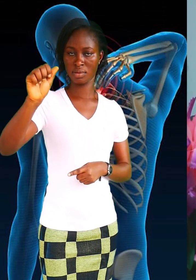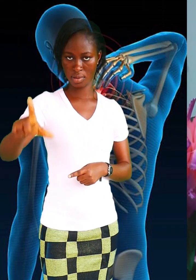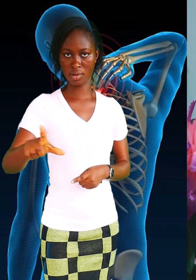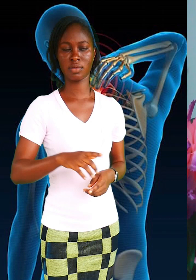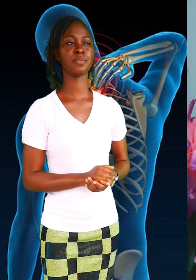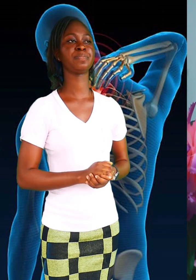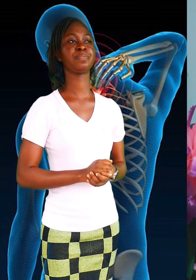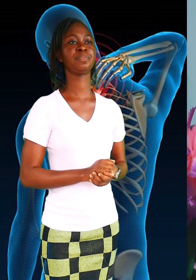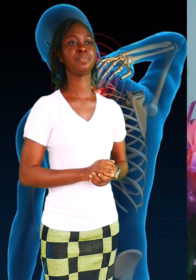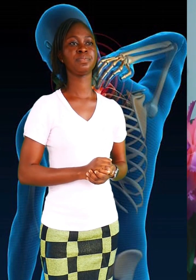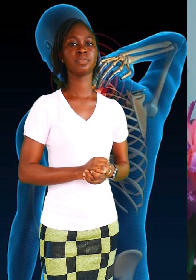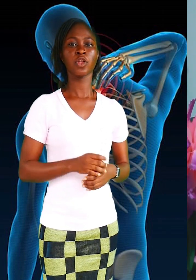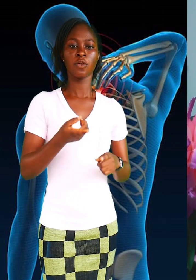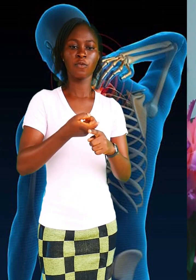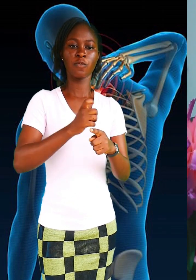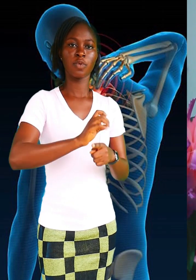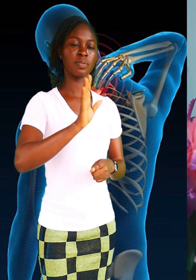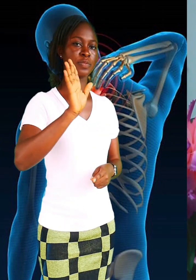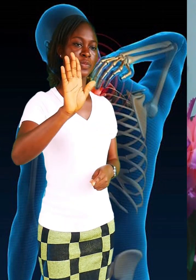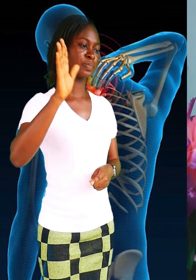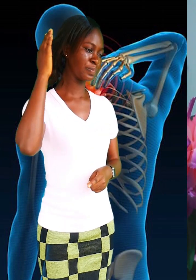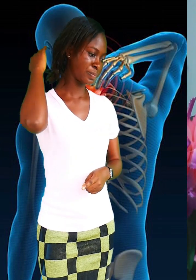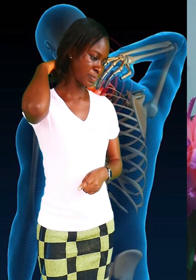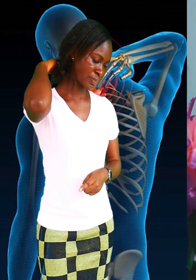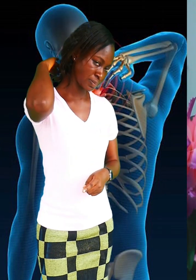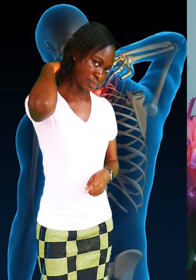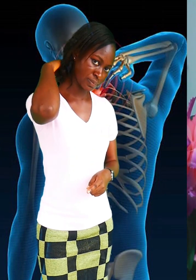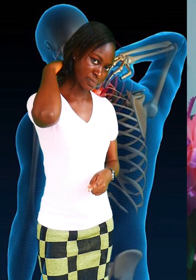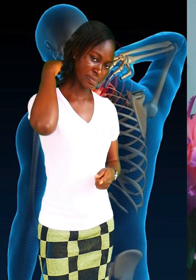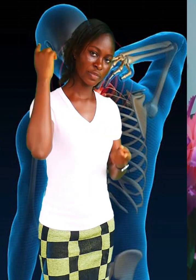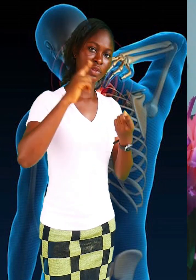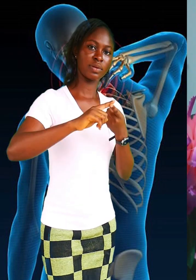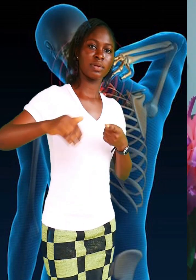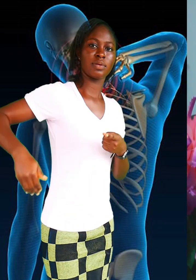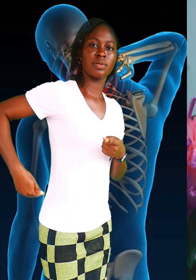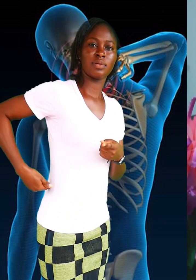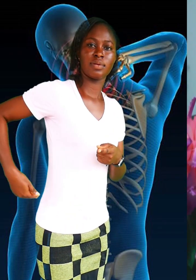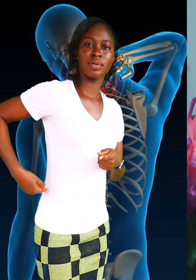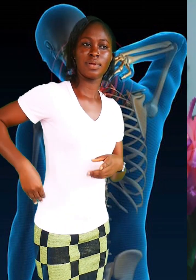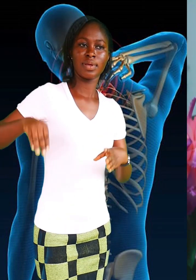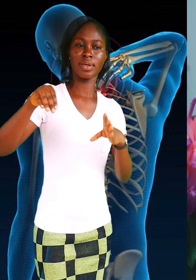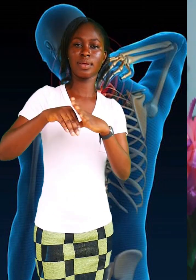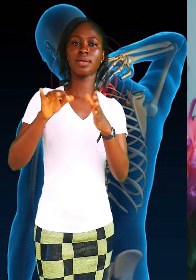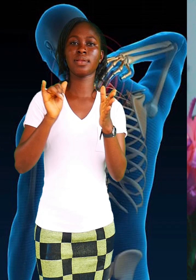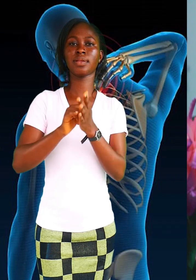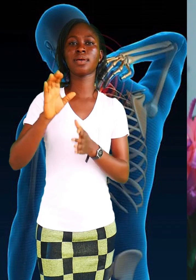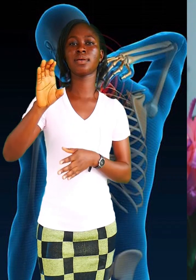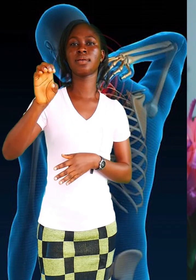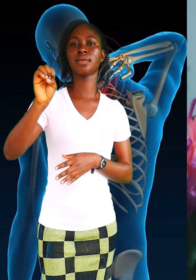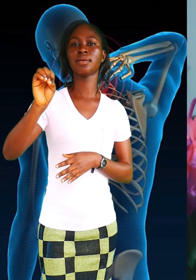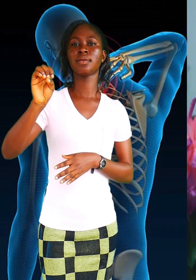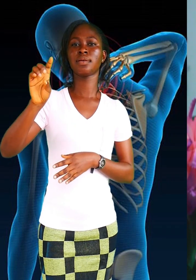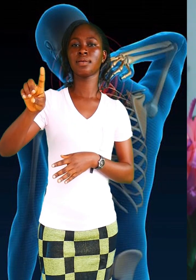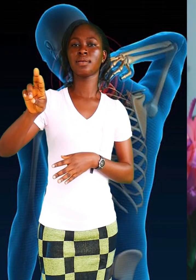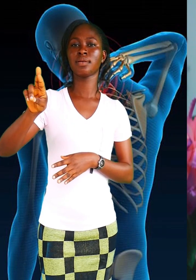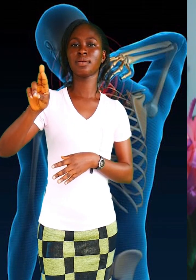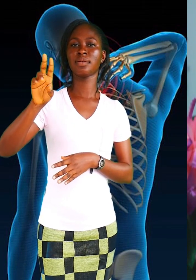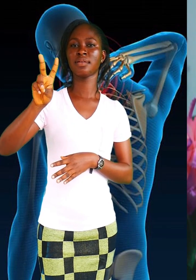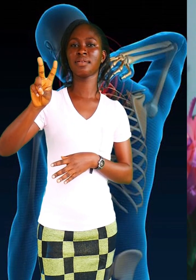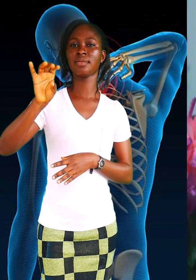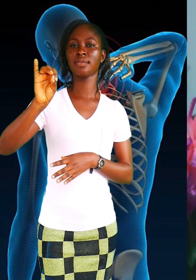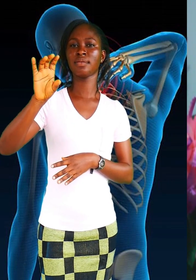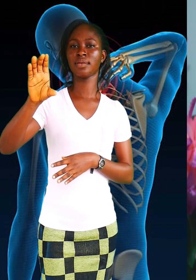ba nkasai be ma kuma ko be nso e na wo cervical spine mu na say okochi e nkasai no